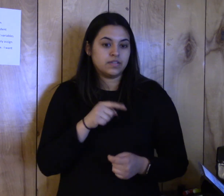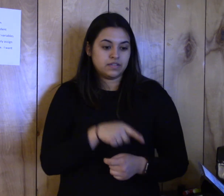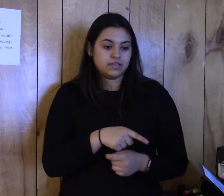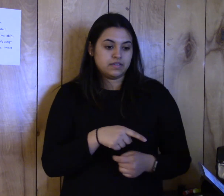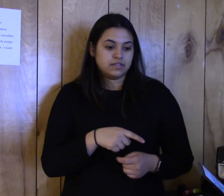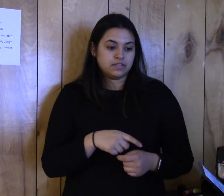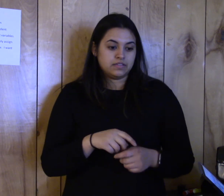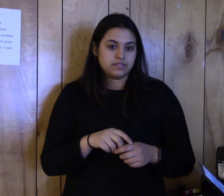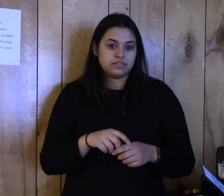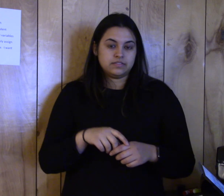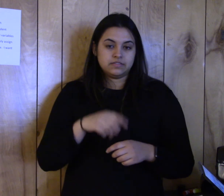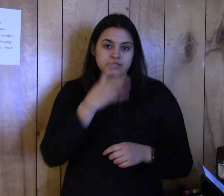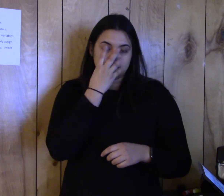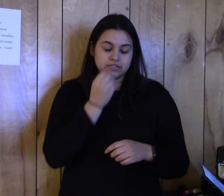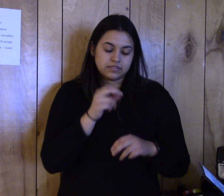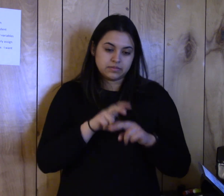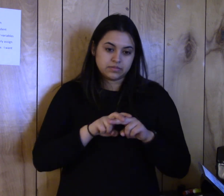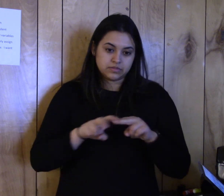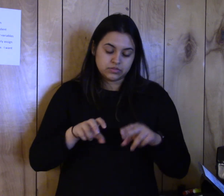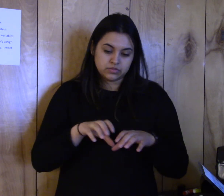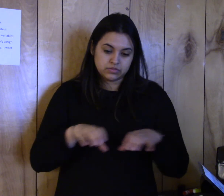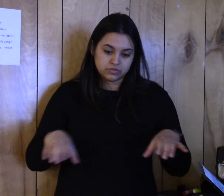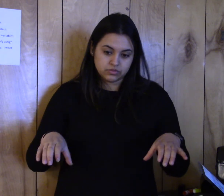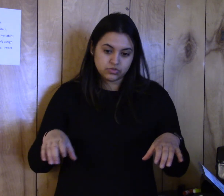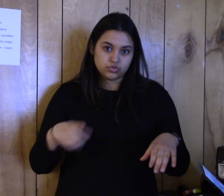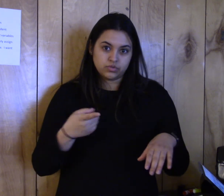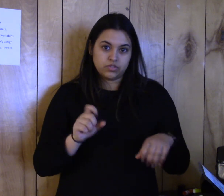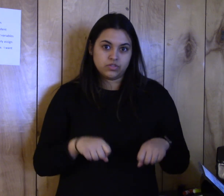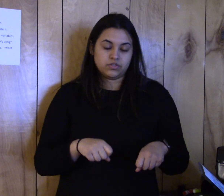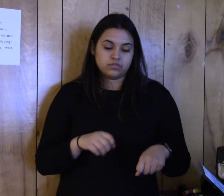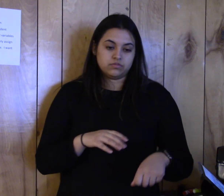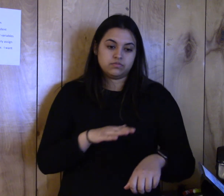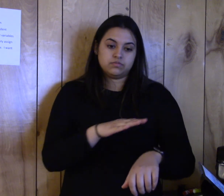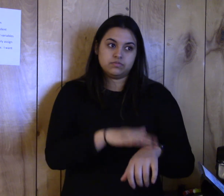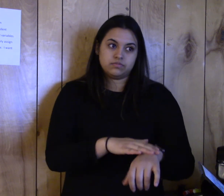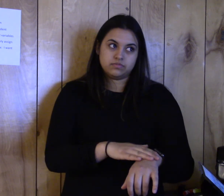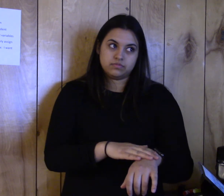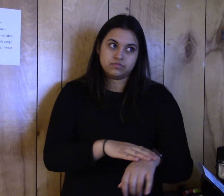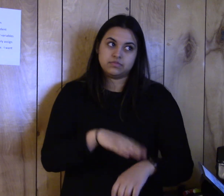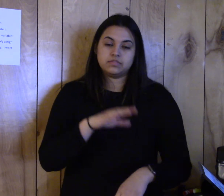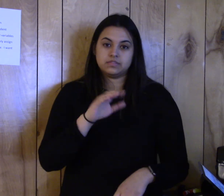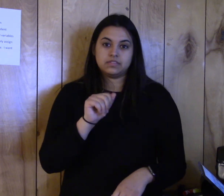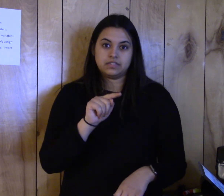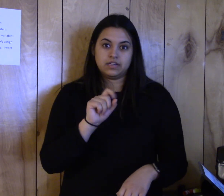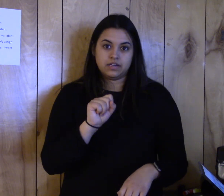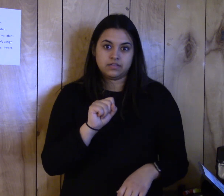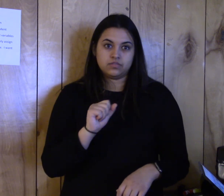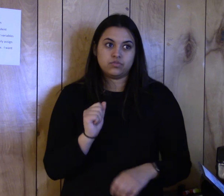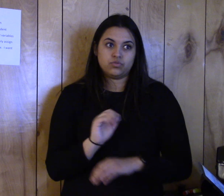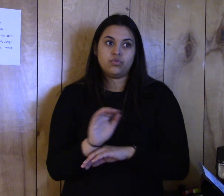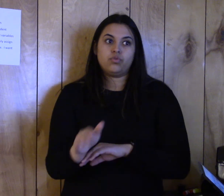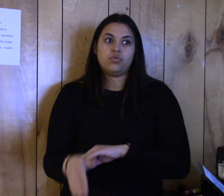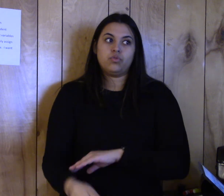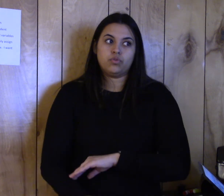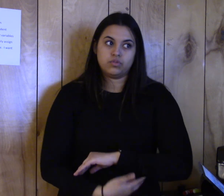could have his hand on one of his cats all night. And it wasn't to make sure he knew where she was going. It's because it was affection. It's like a